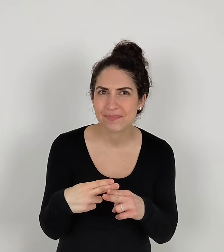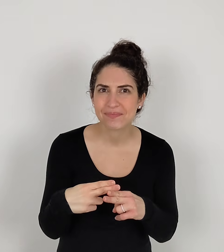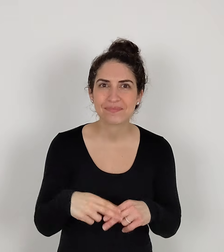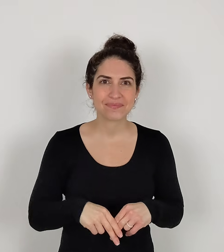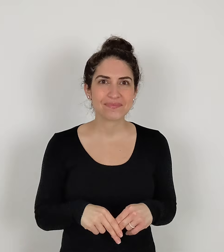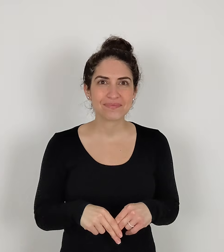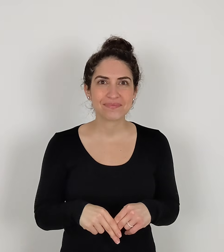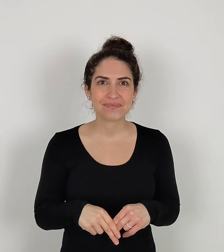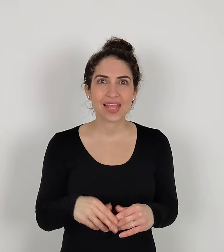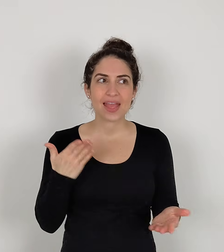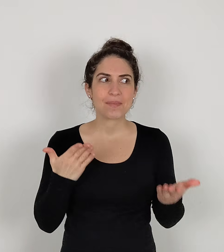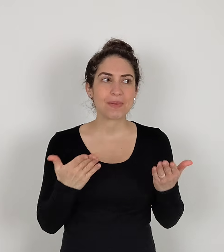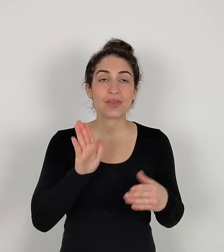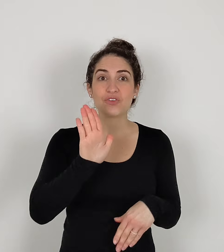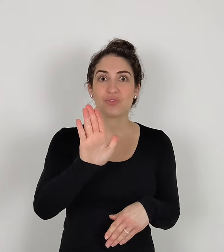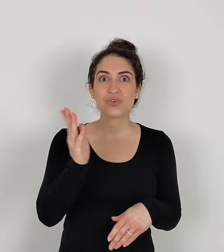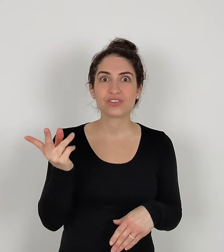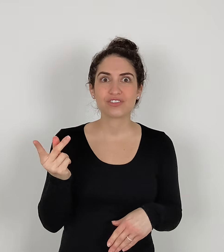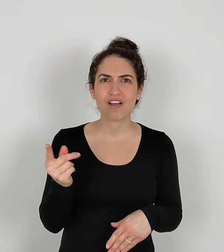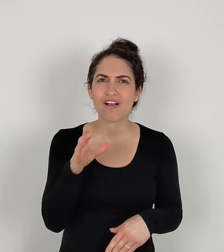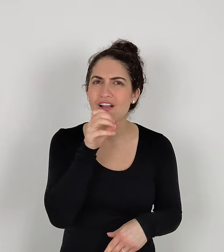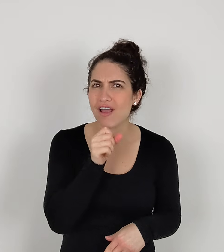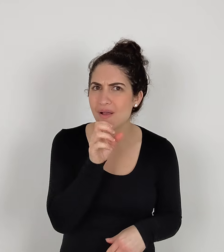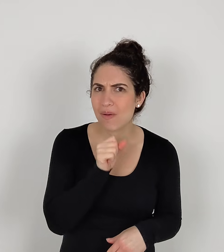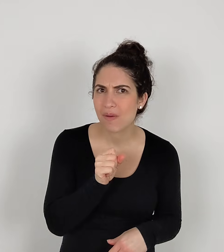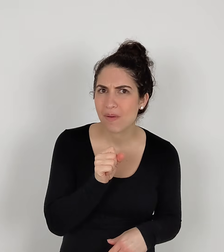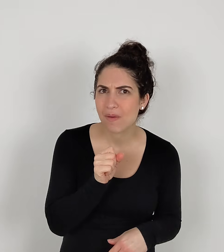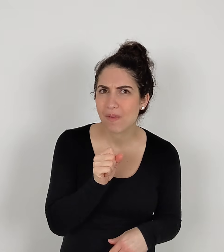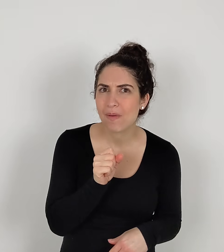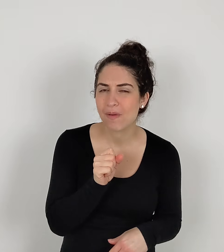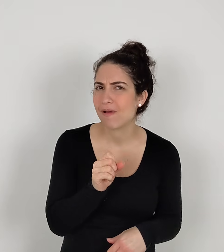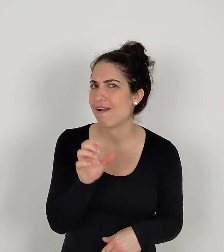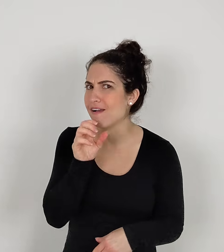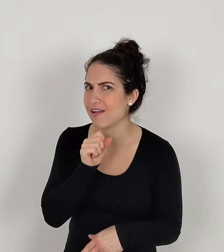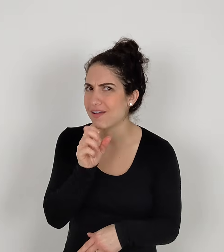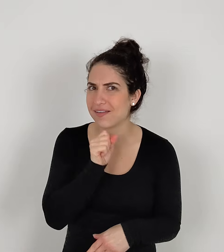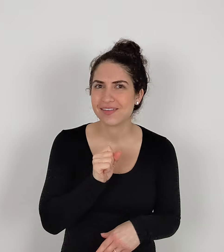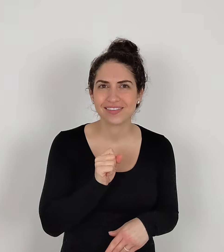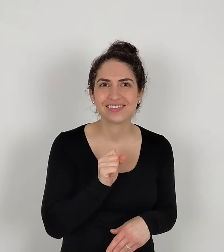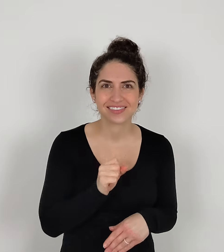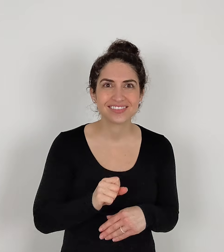name? And maybe your dog is how old? How old?